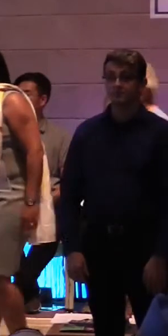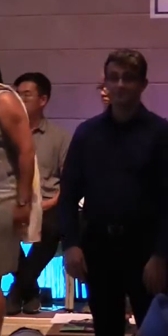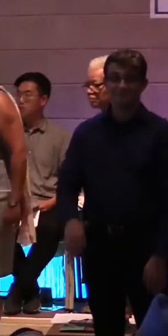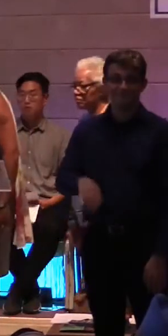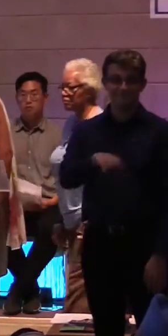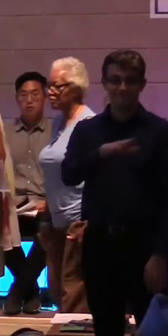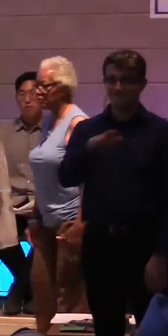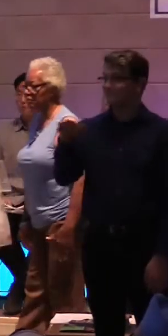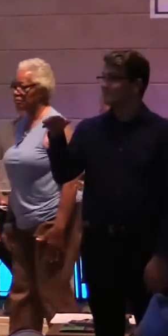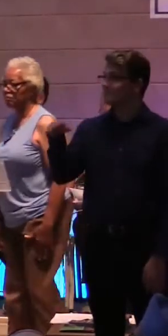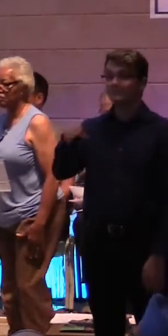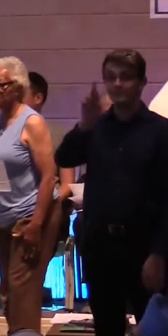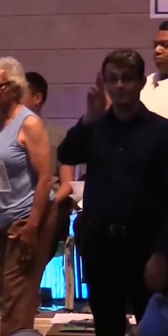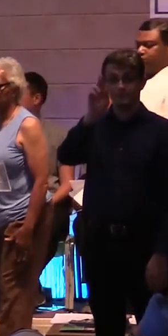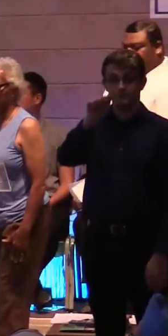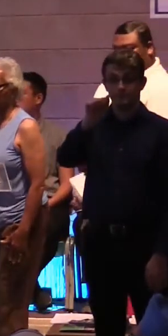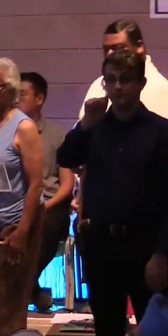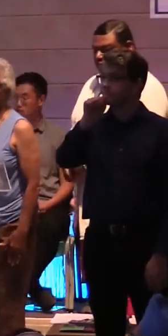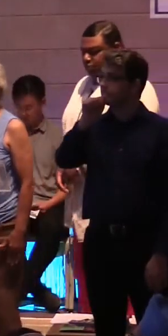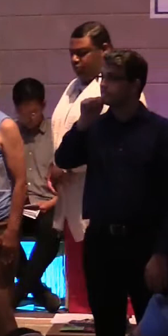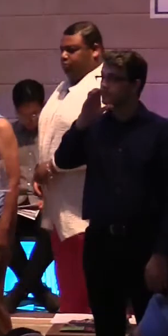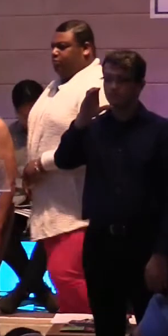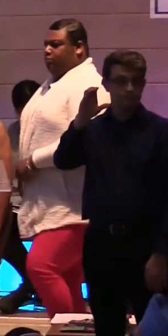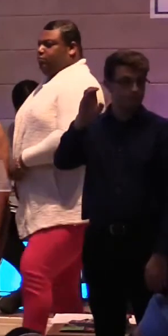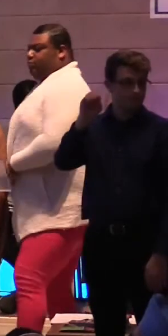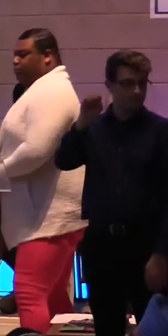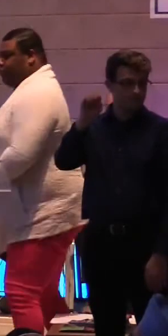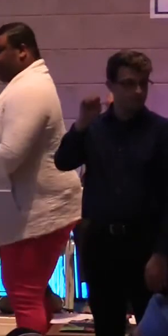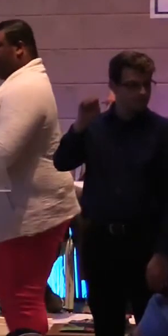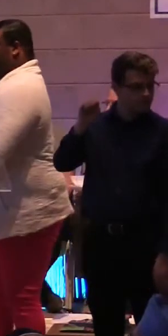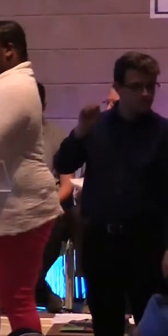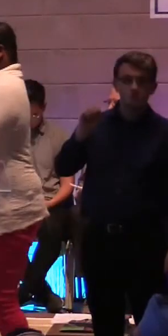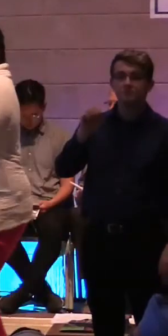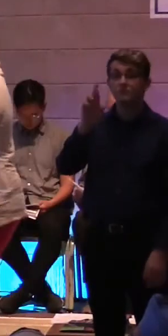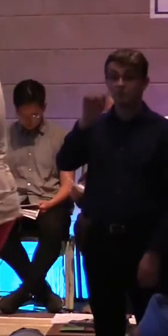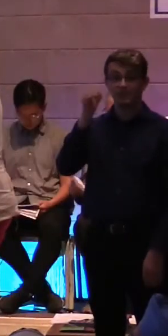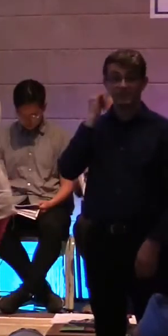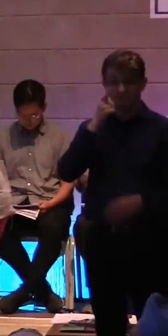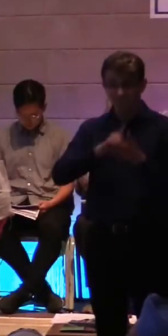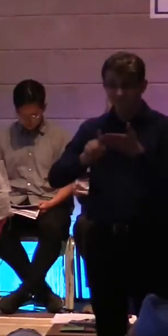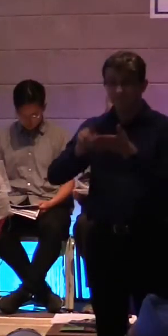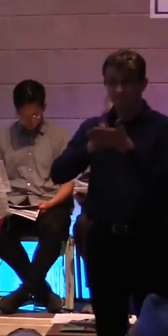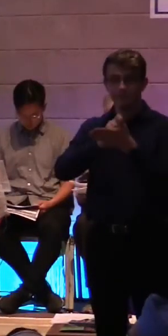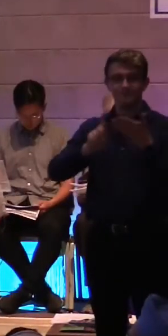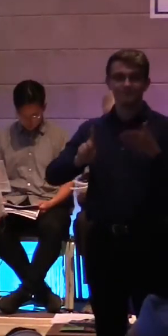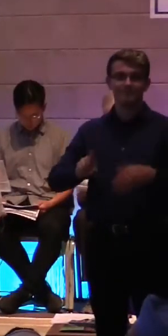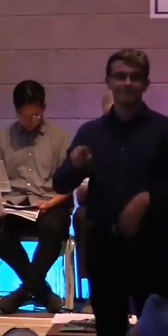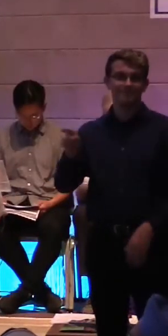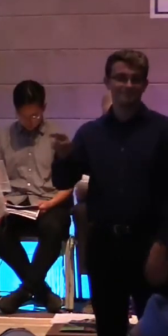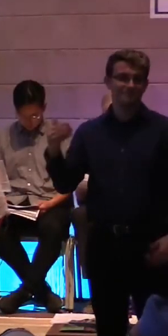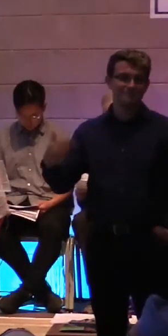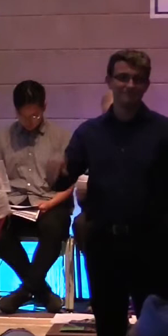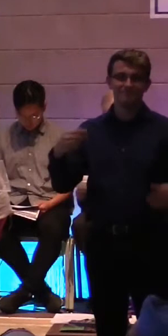dictionary, grace is an unmerited favor that's bestowed upon us. And for those of us who have to walk